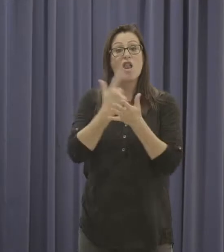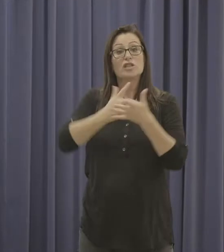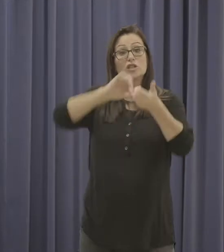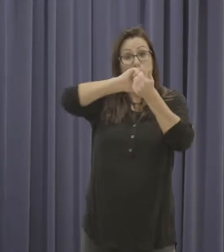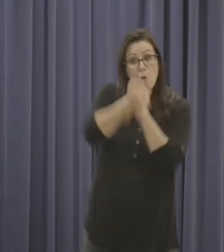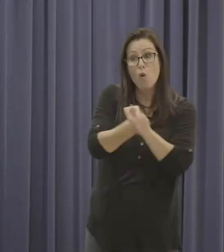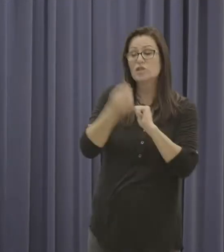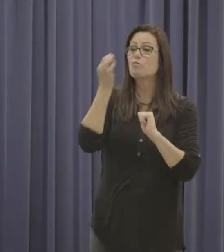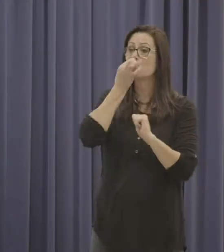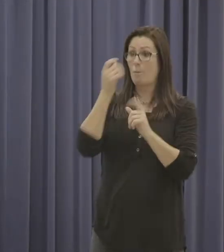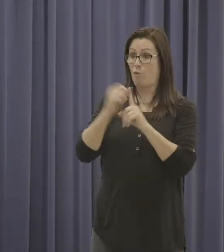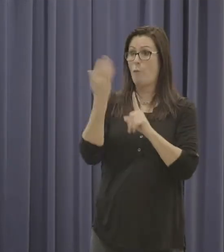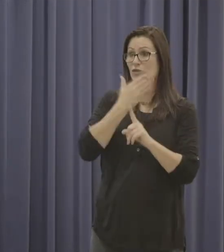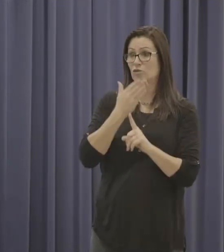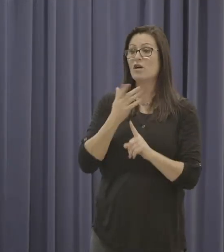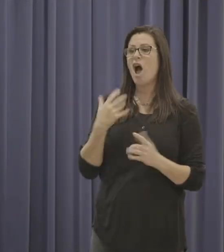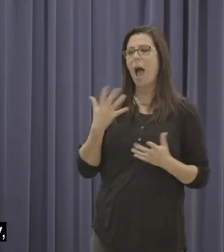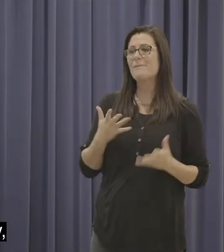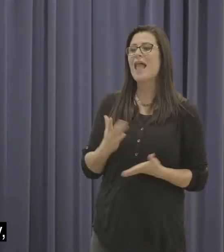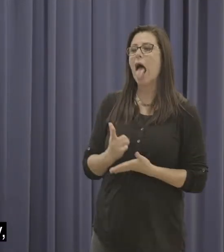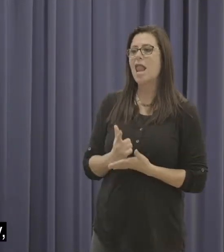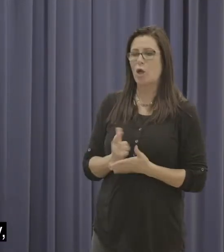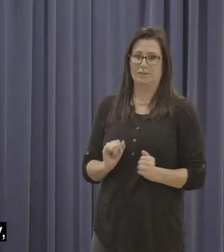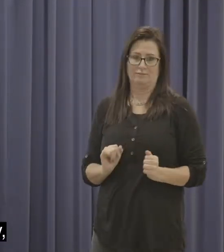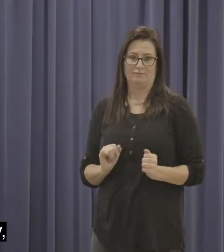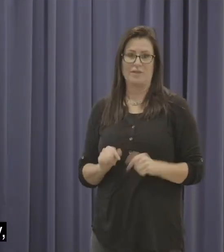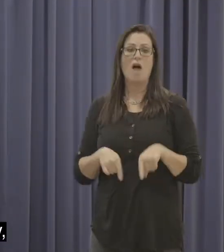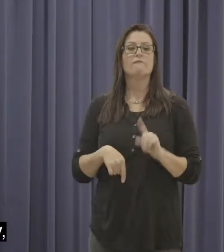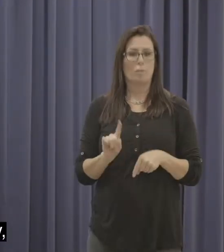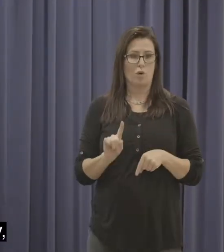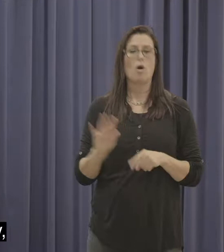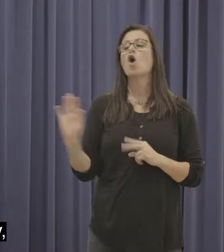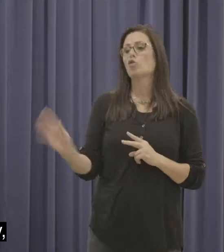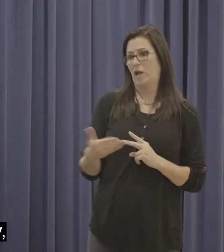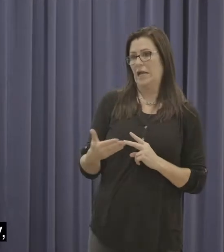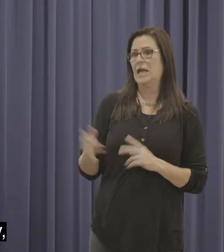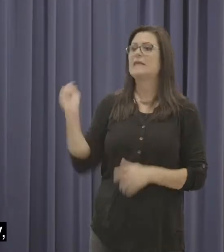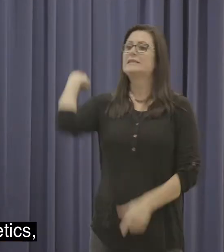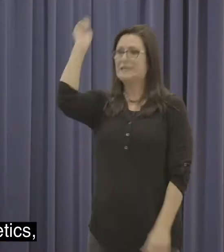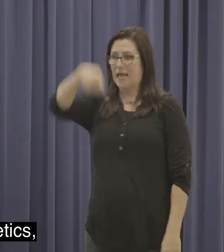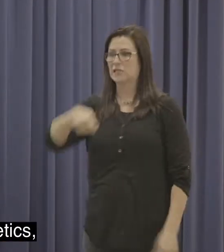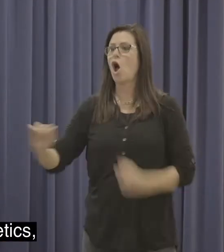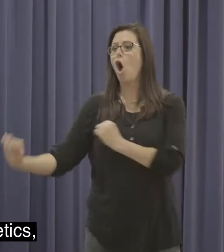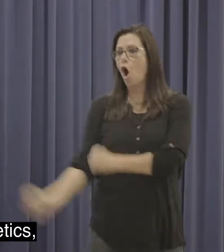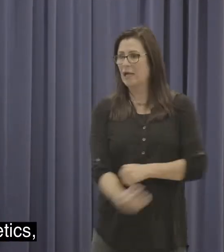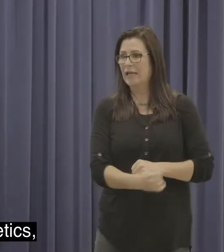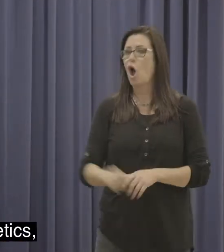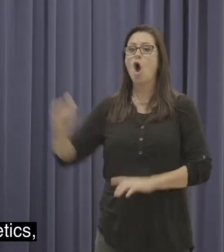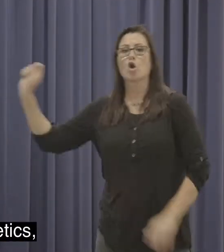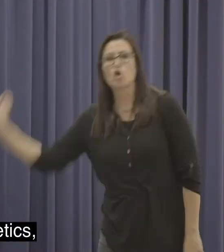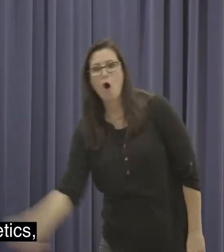school, and I mean a lot. Footy, cricket, tennis, hockey,